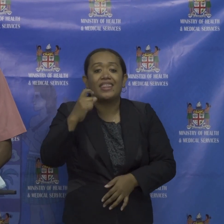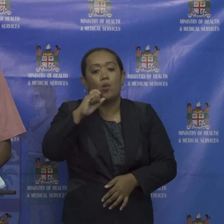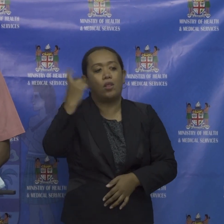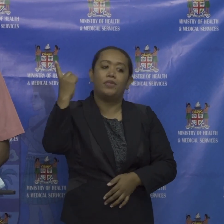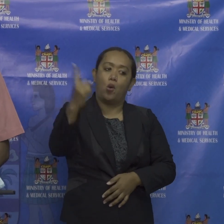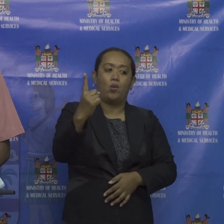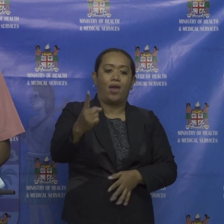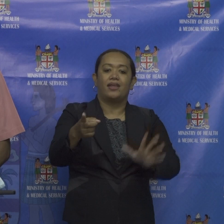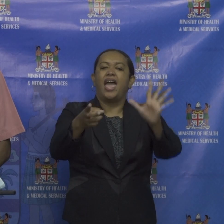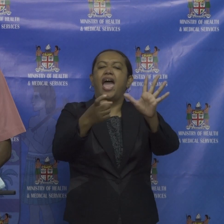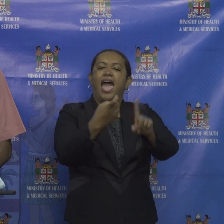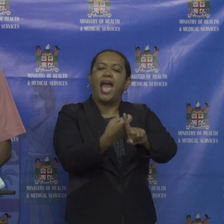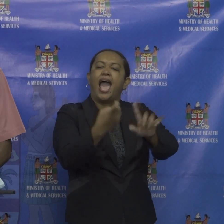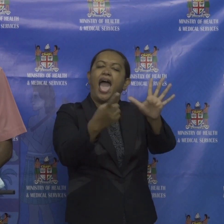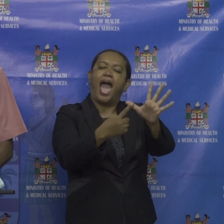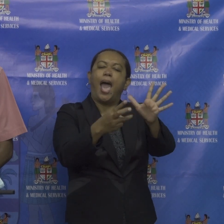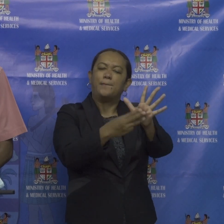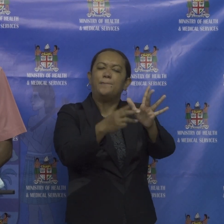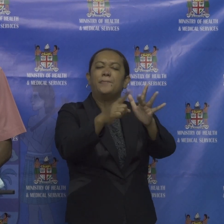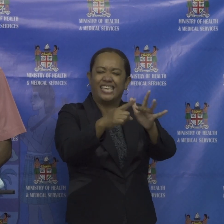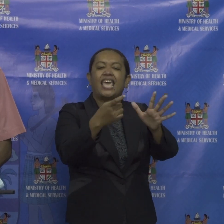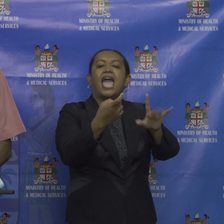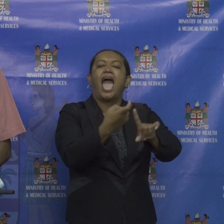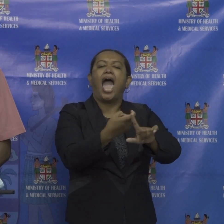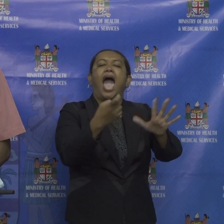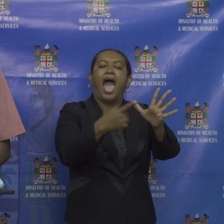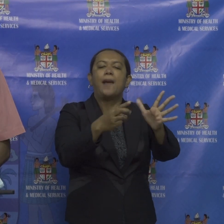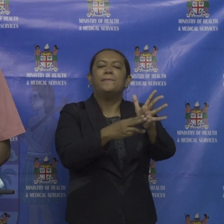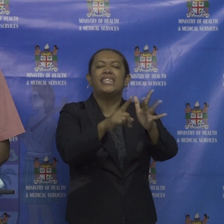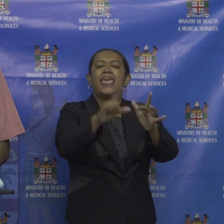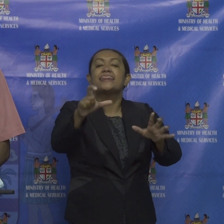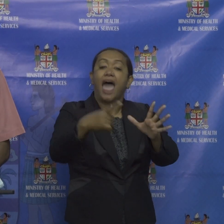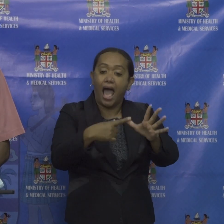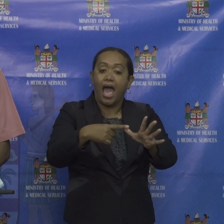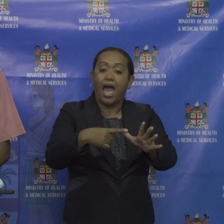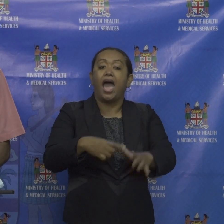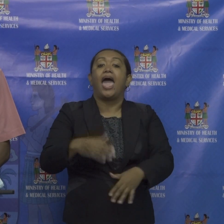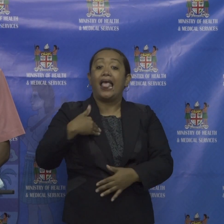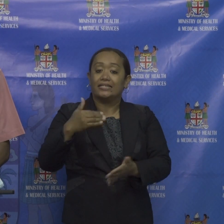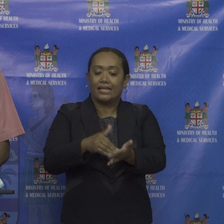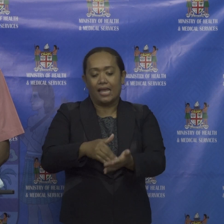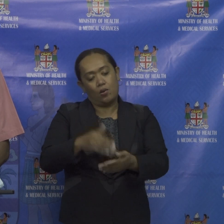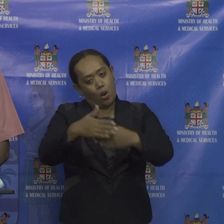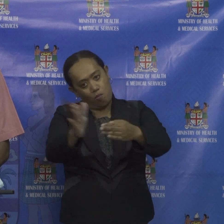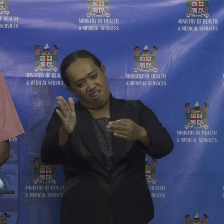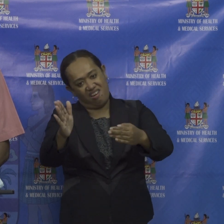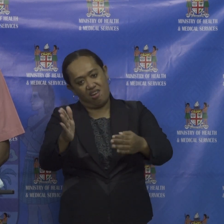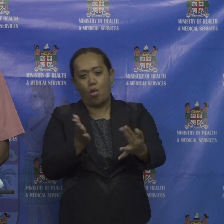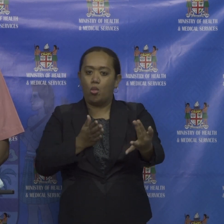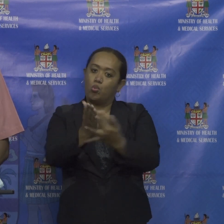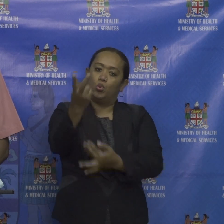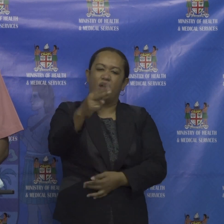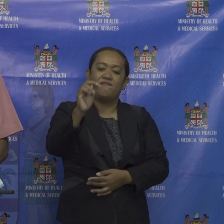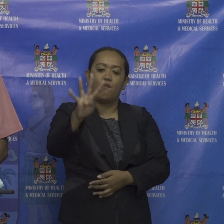will be operating throughout the night. And again, for pregnant mothers, VCC Health